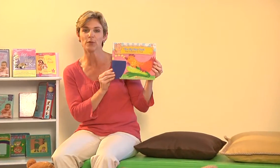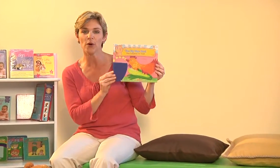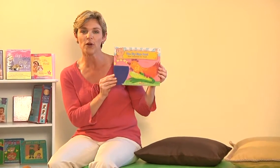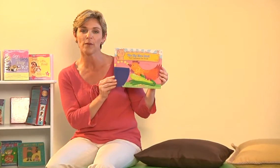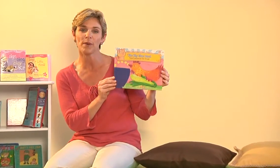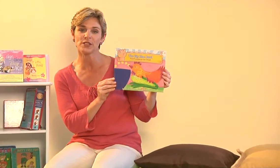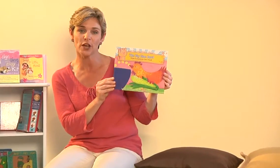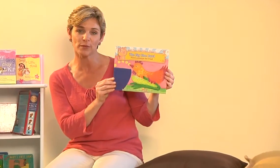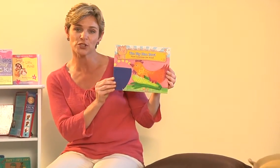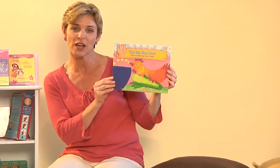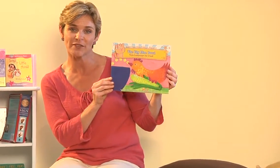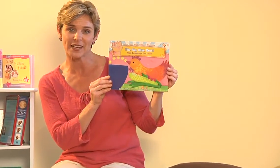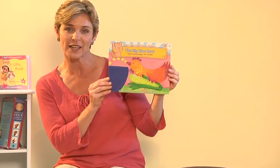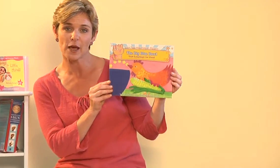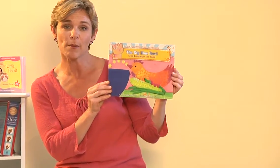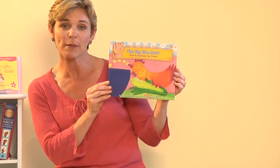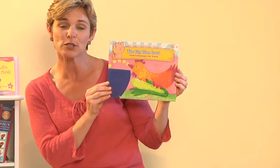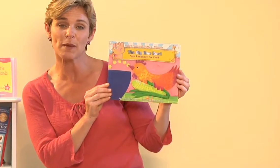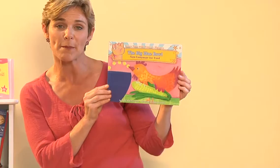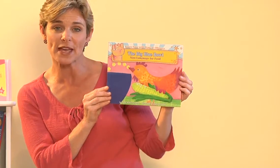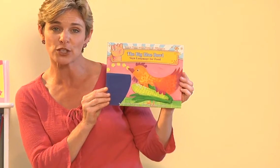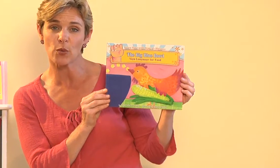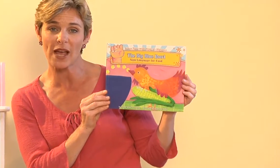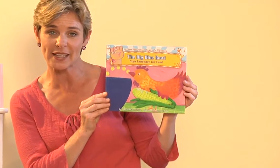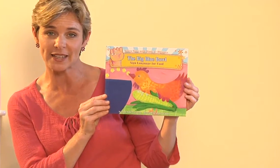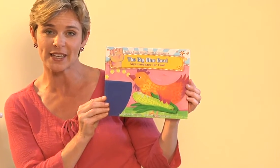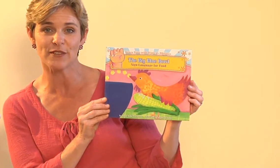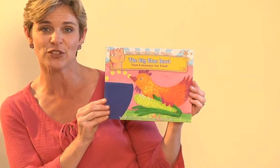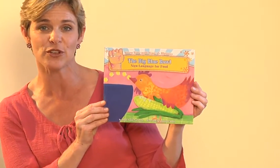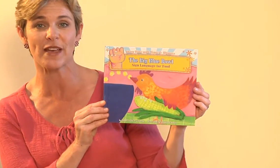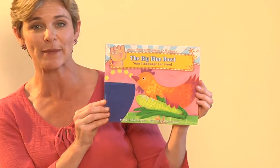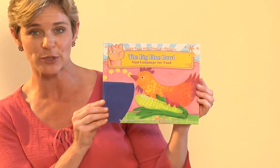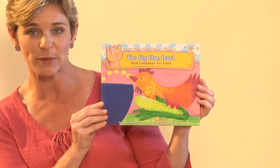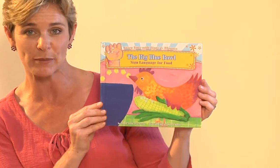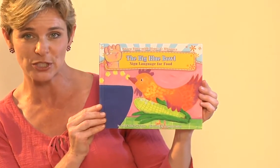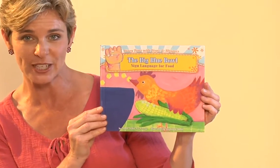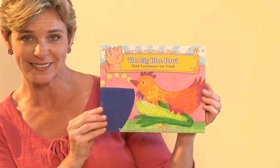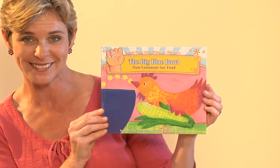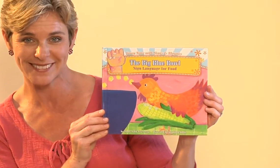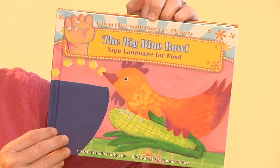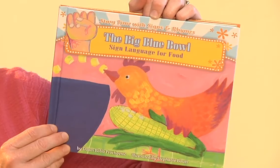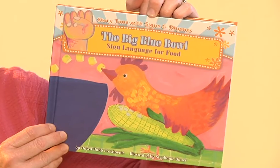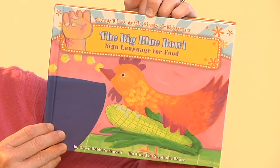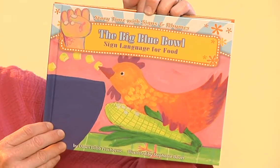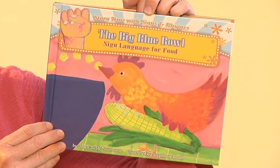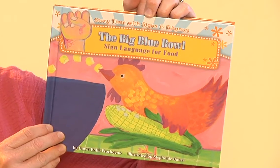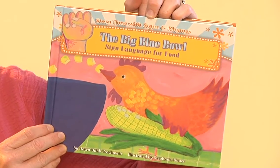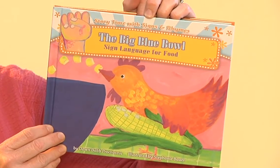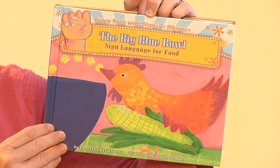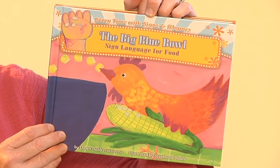Bowl by Dawn Prochovnik, published by Magic Wagon, a division of Apto Publishing. Let's read a couple of